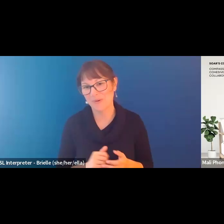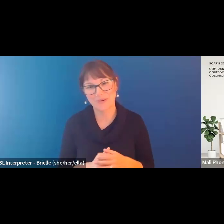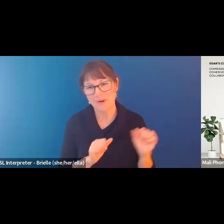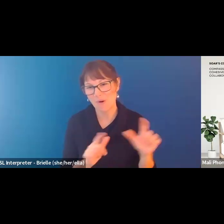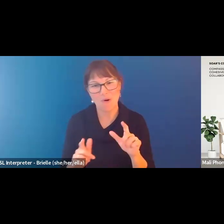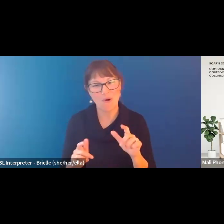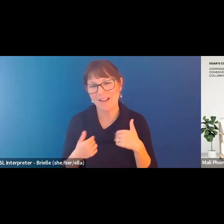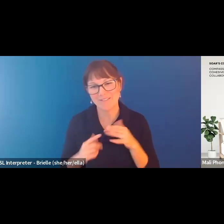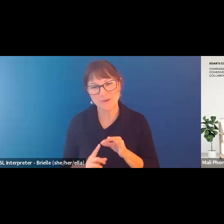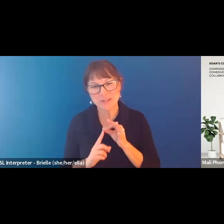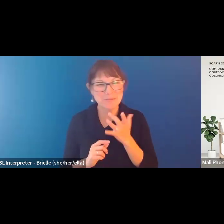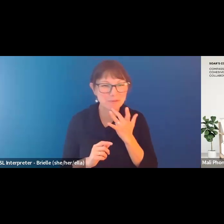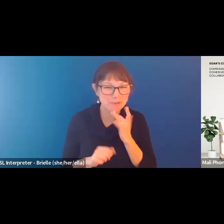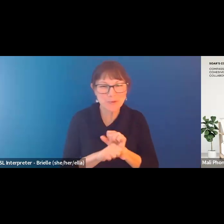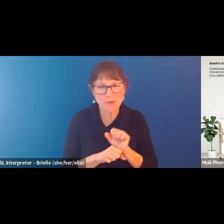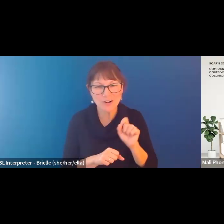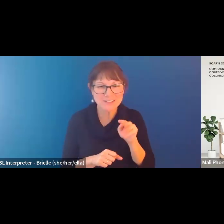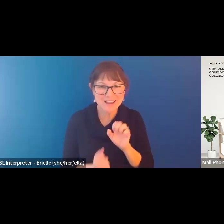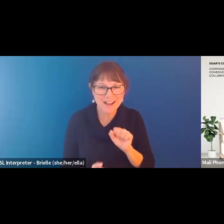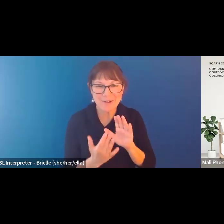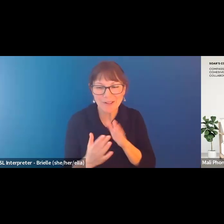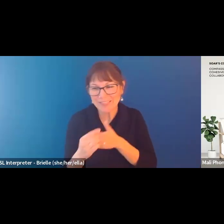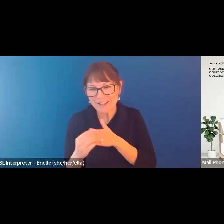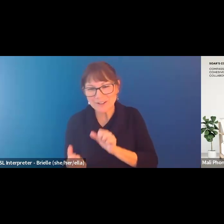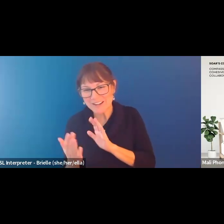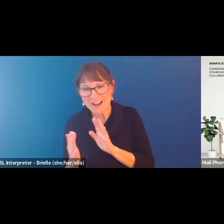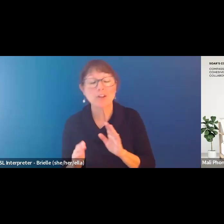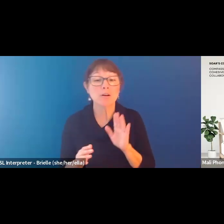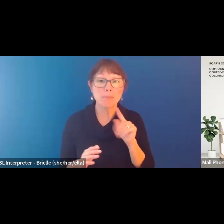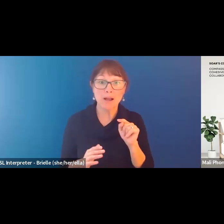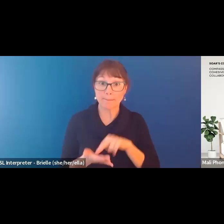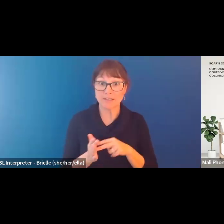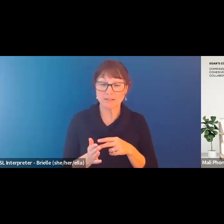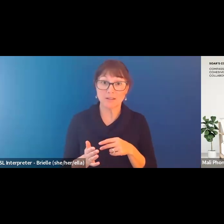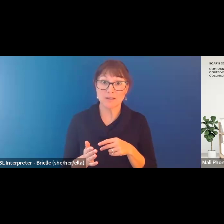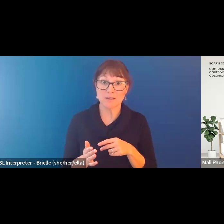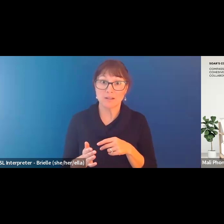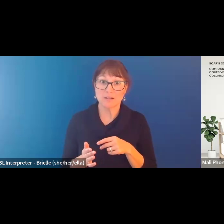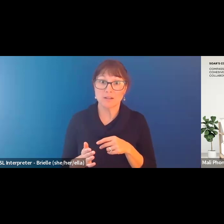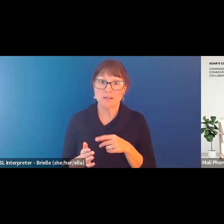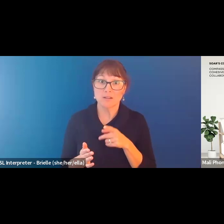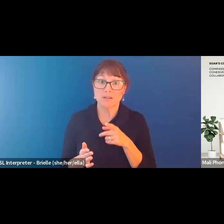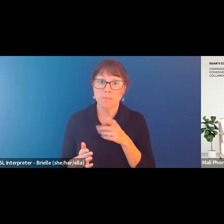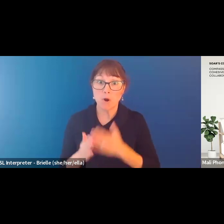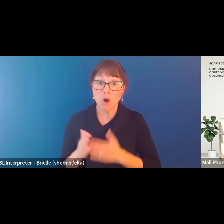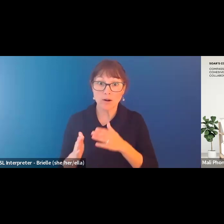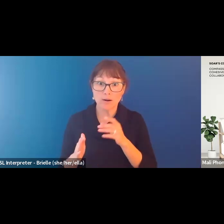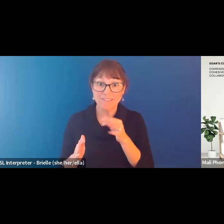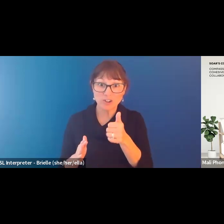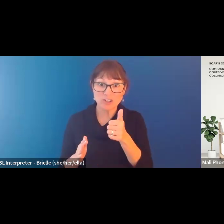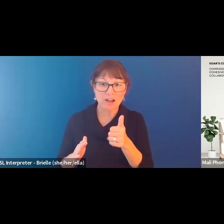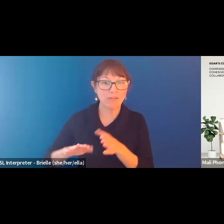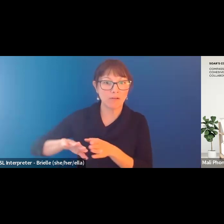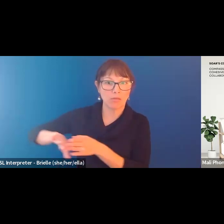unique preferred work styles, unique leadership styles, but it simply means that you can no longer leave pieces of you outside the